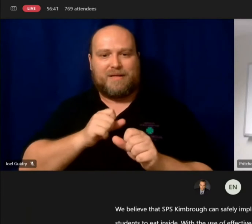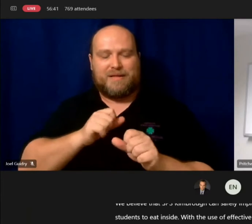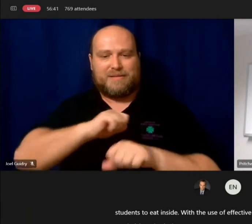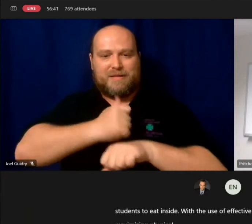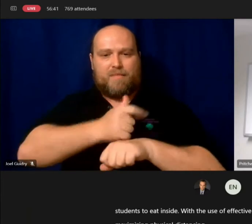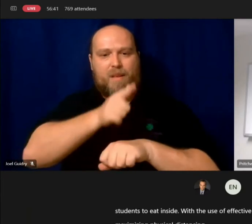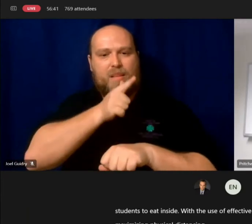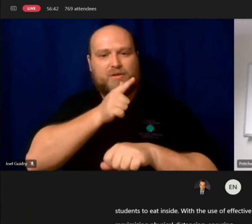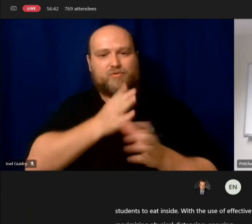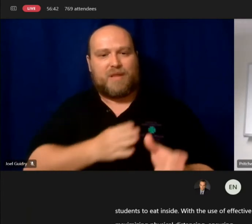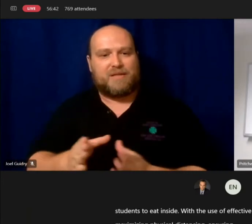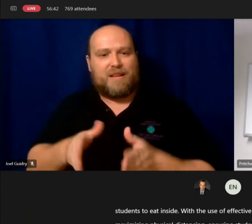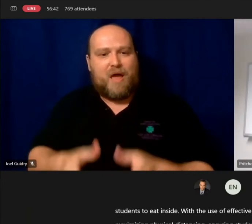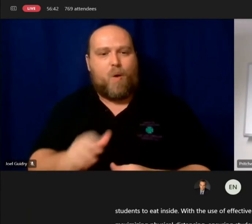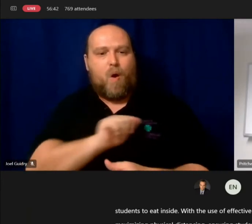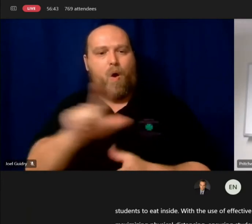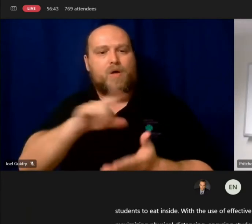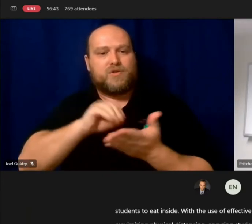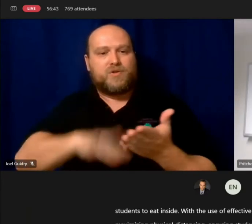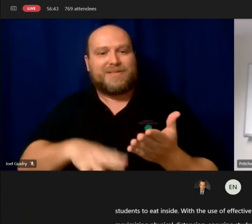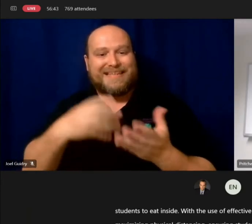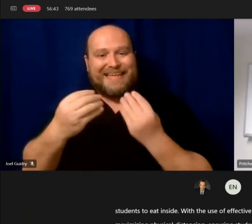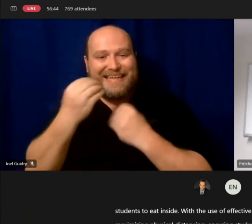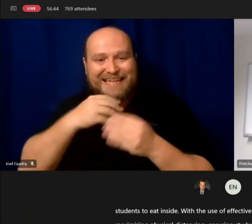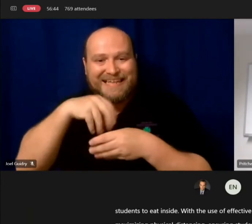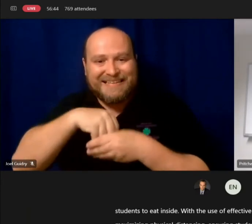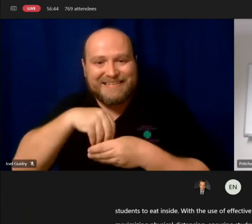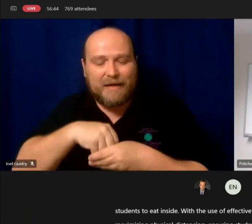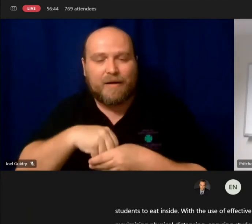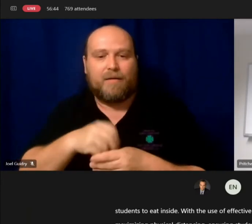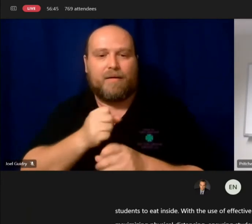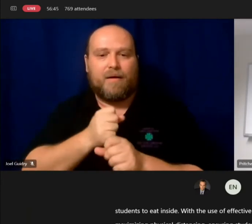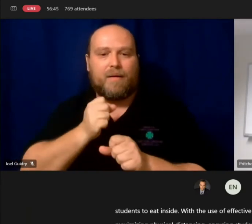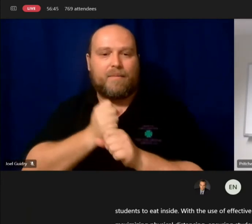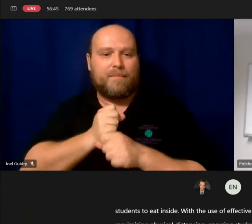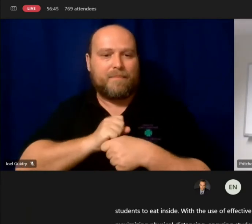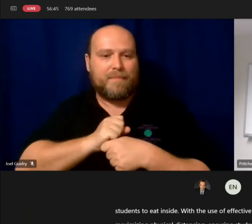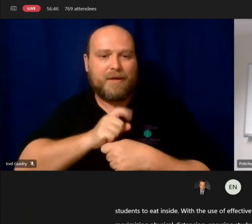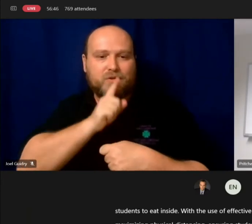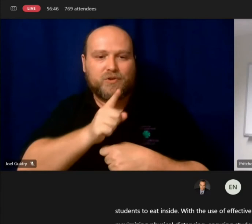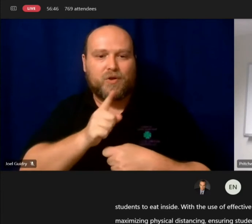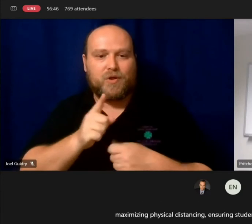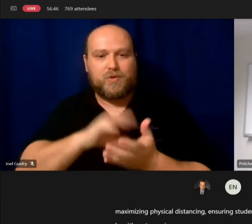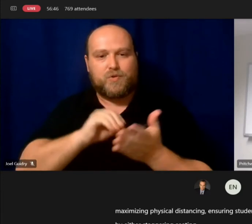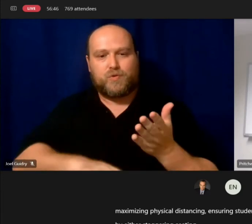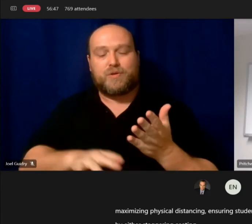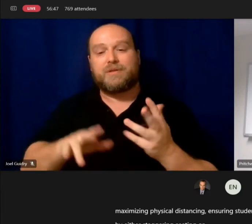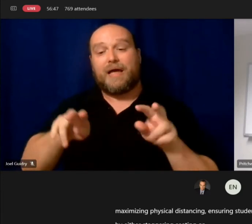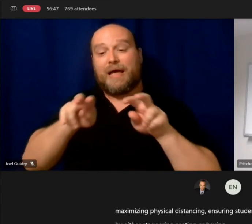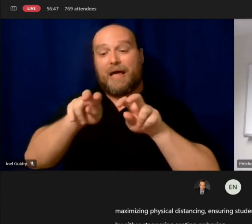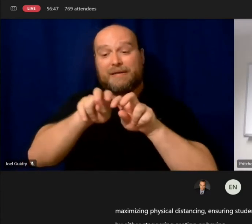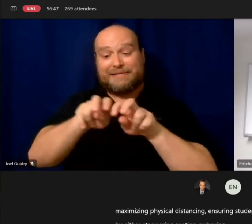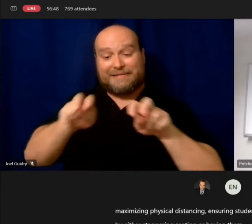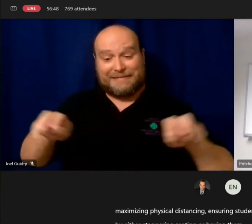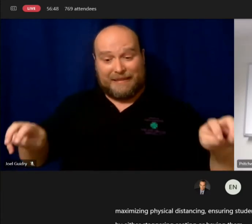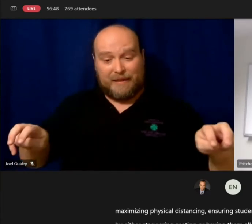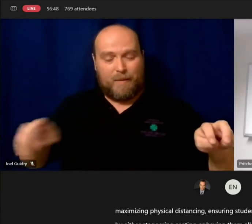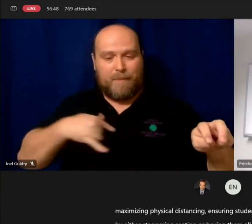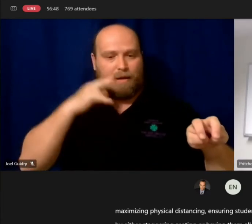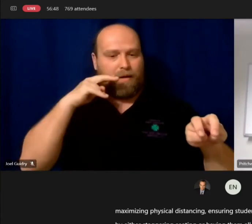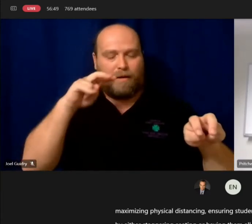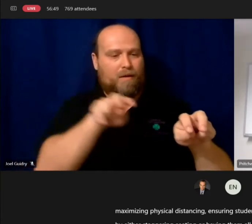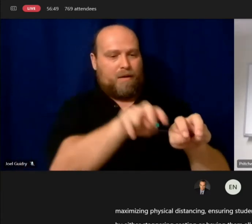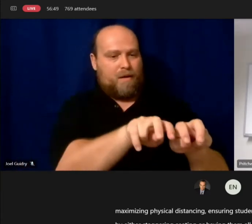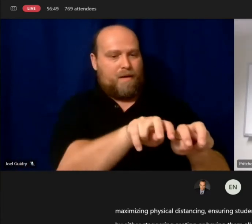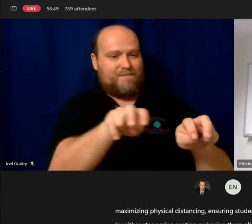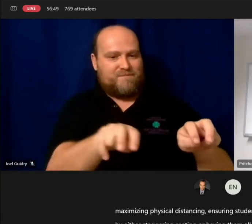aren't facing each other directly by either staggering seating or having them all face the same direction, maximizing the airflow